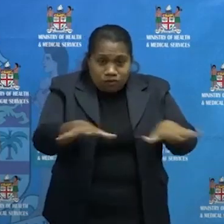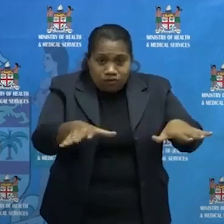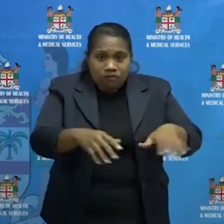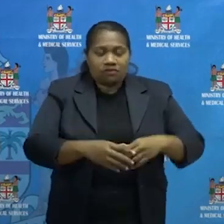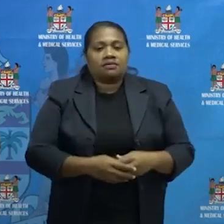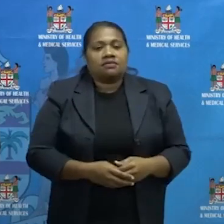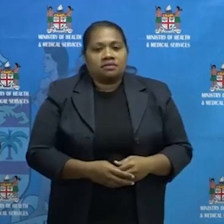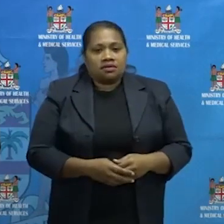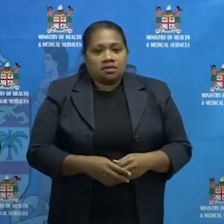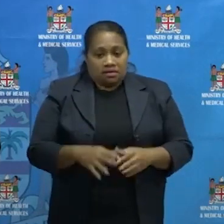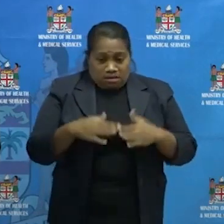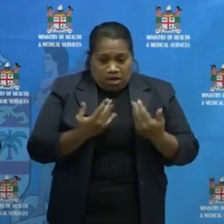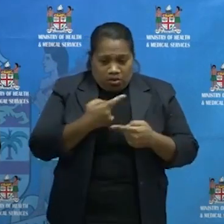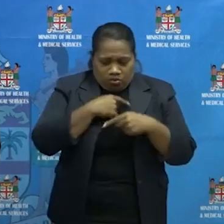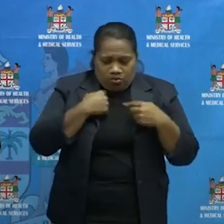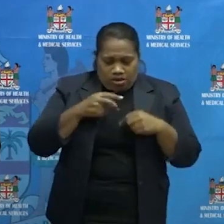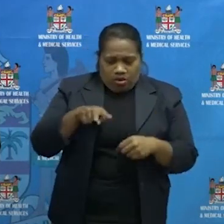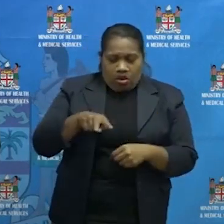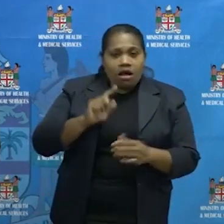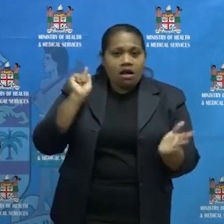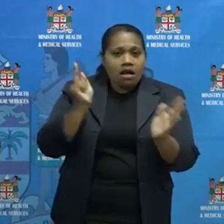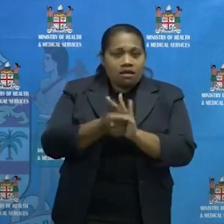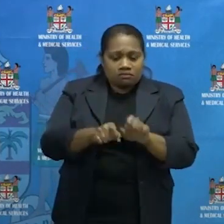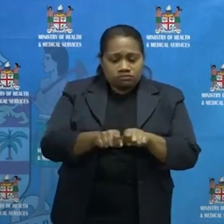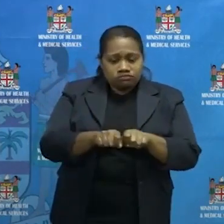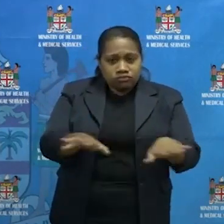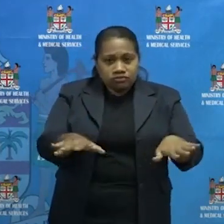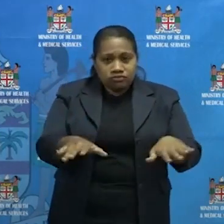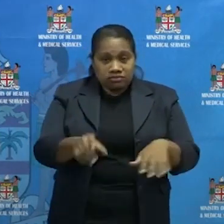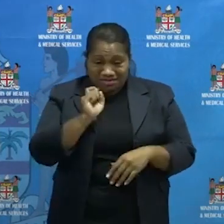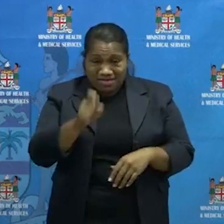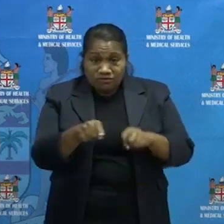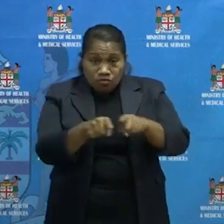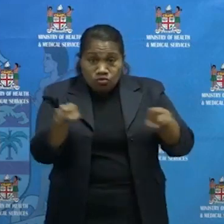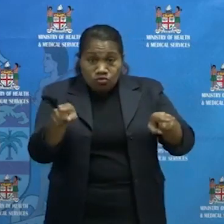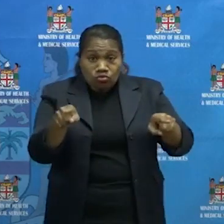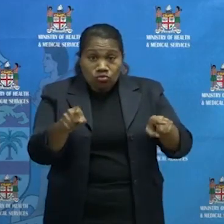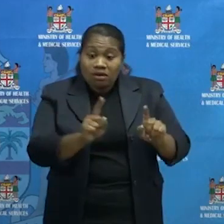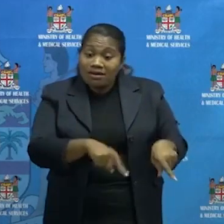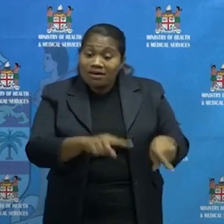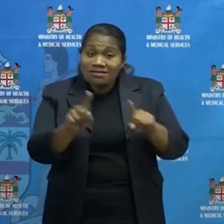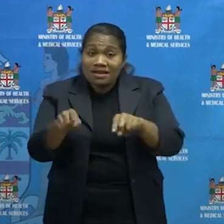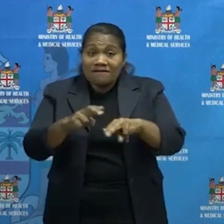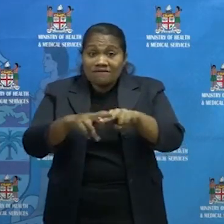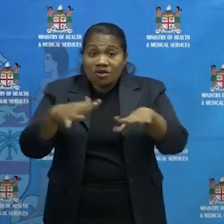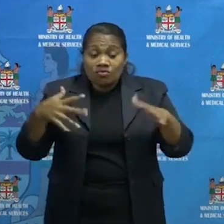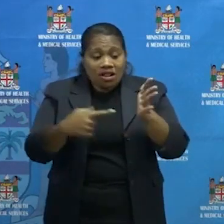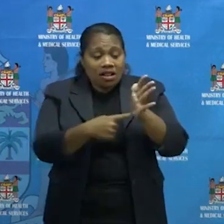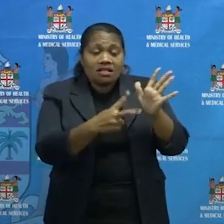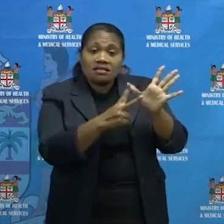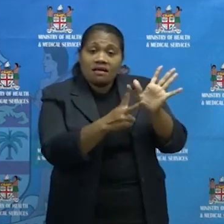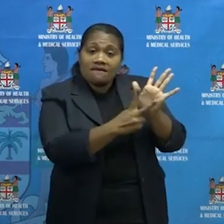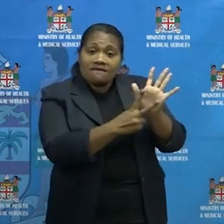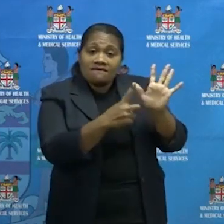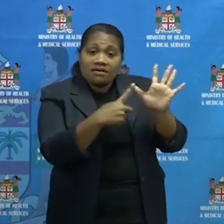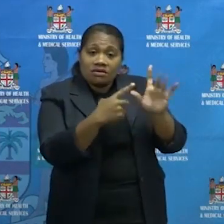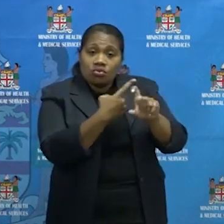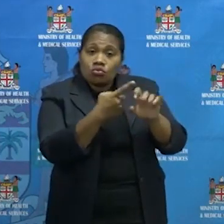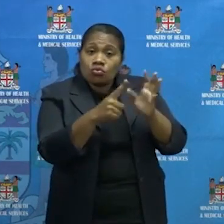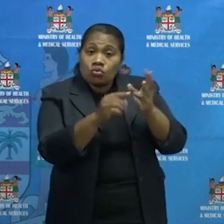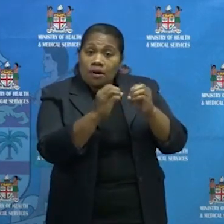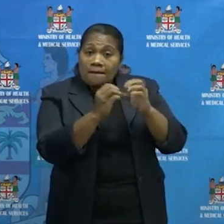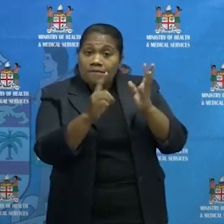super spreader event. If you are at the funeral in Tavakumbu, either at the